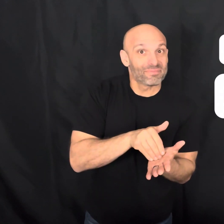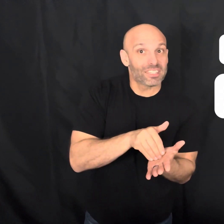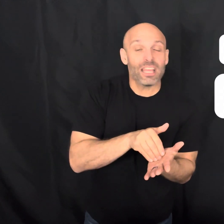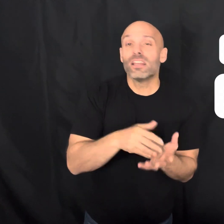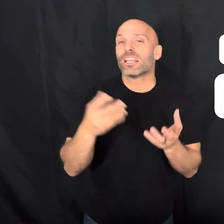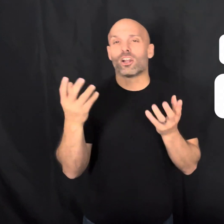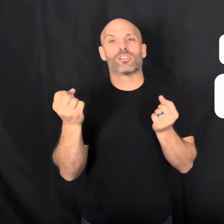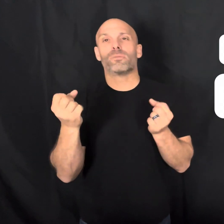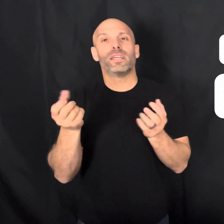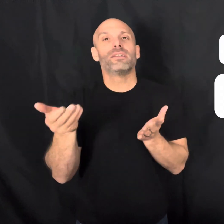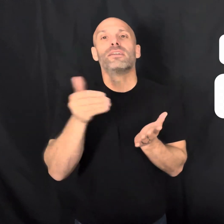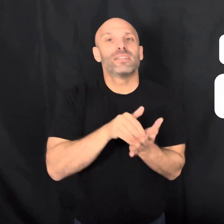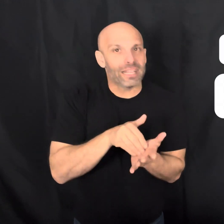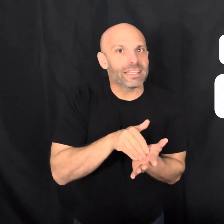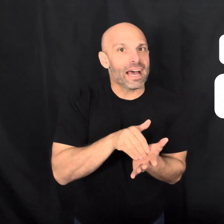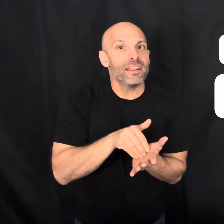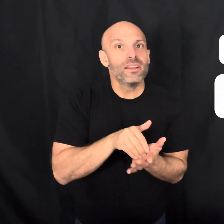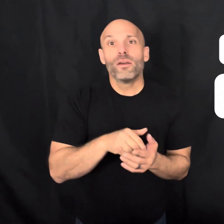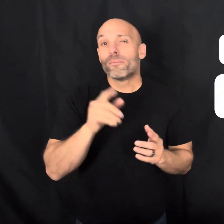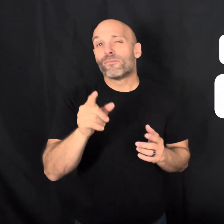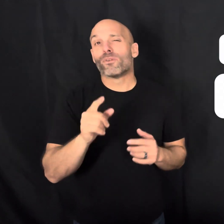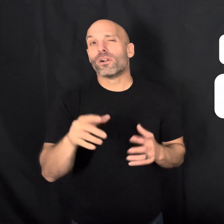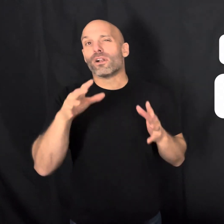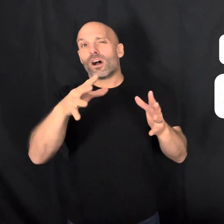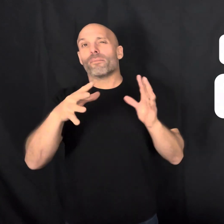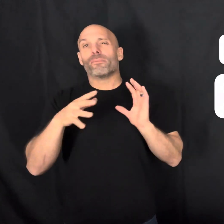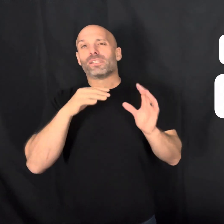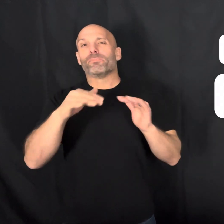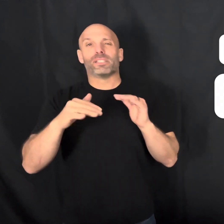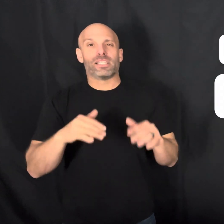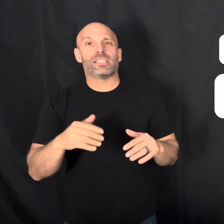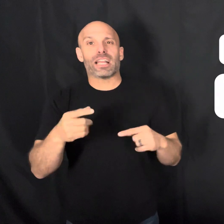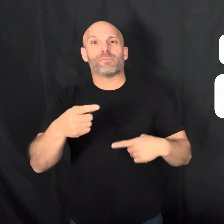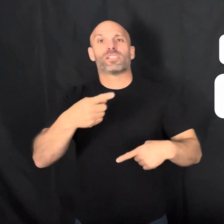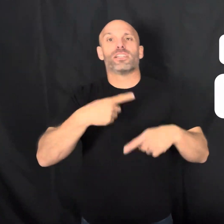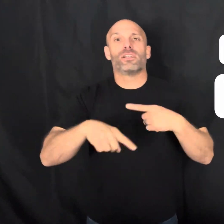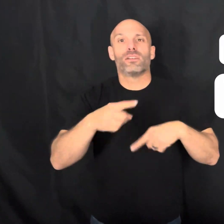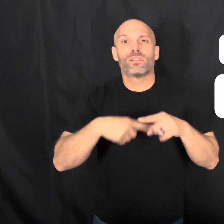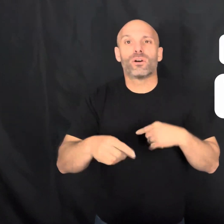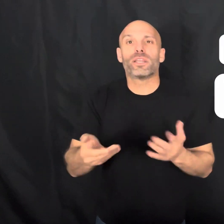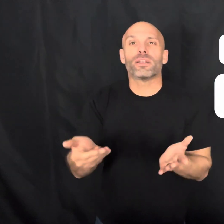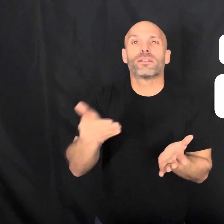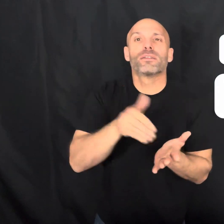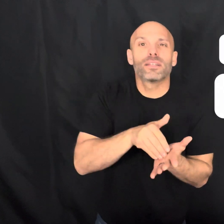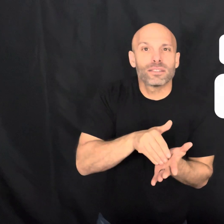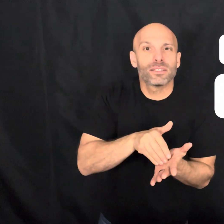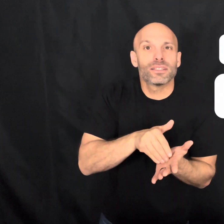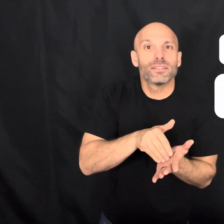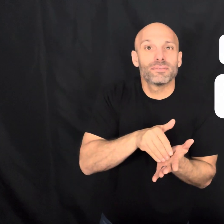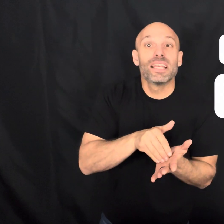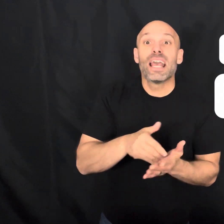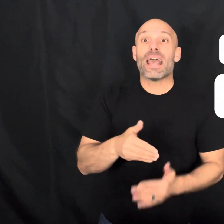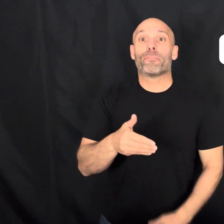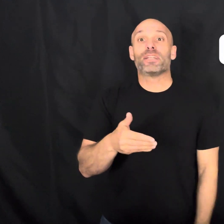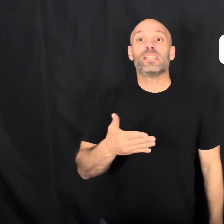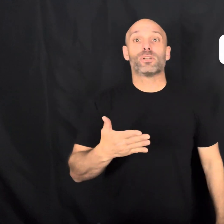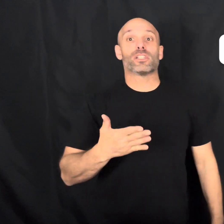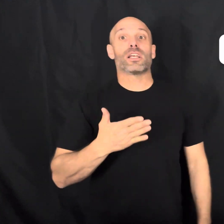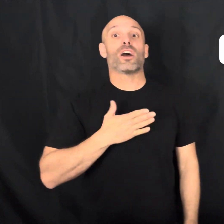Okay, could also be like that. For simplicity's sake, I'm just gonna go here. And please, we're just an